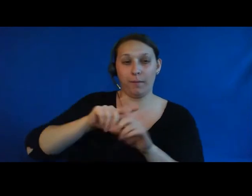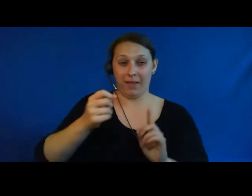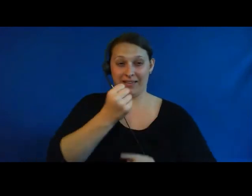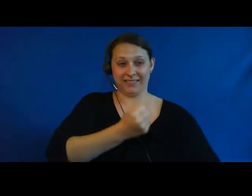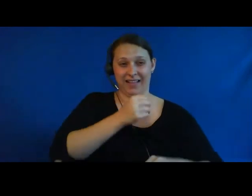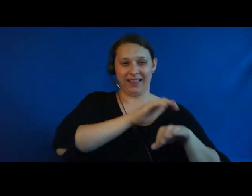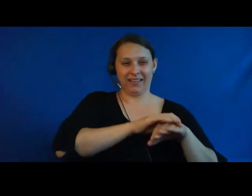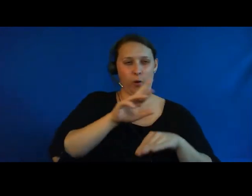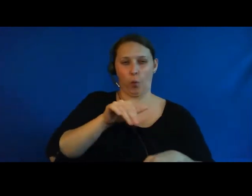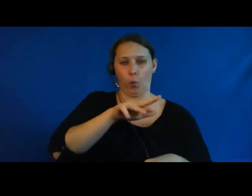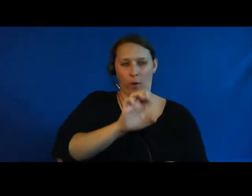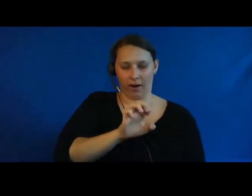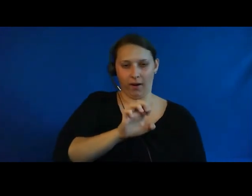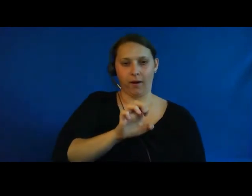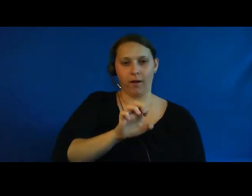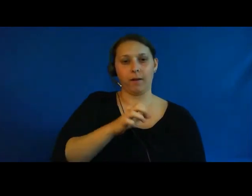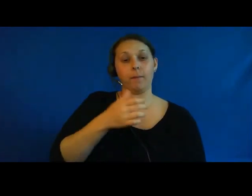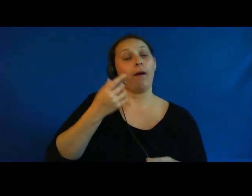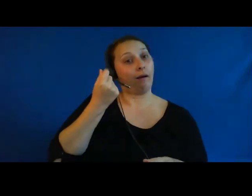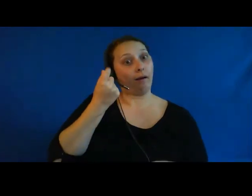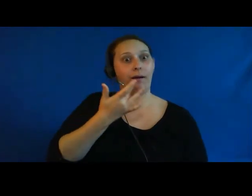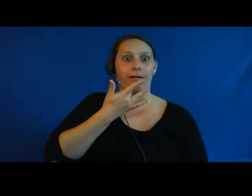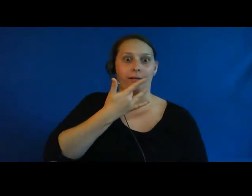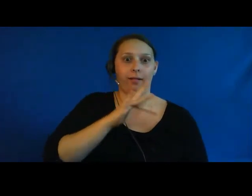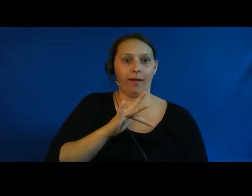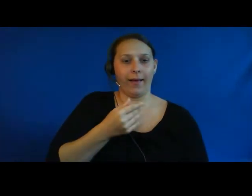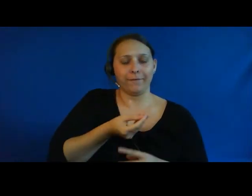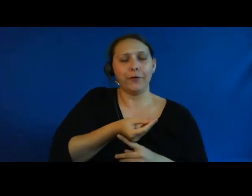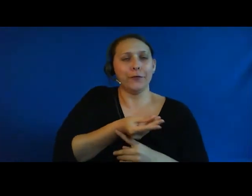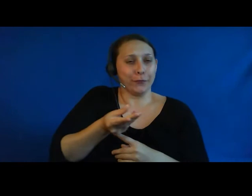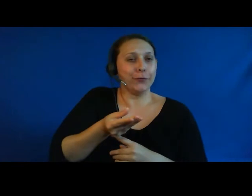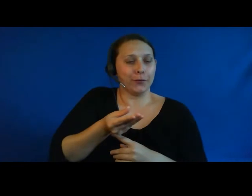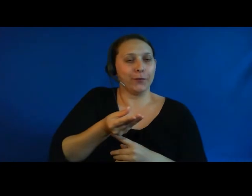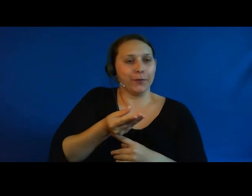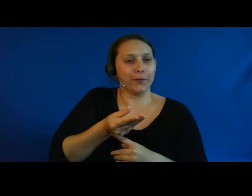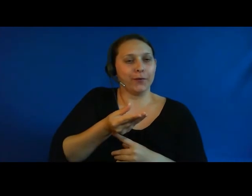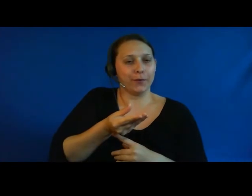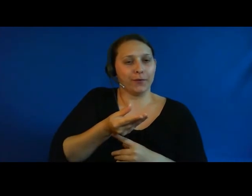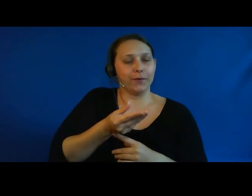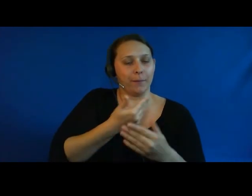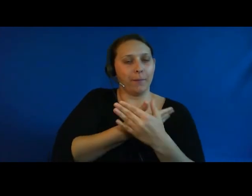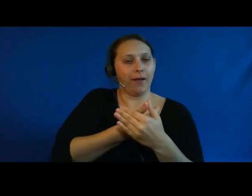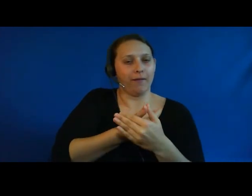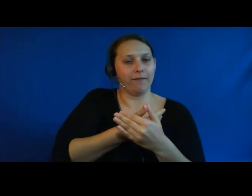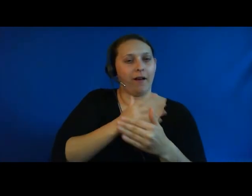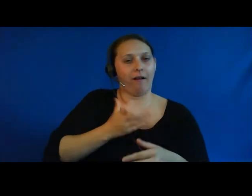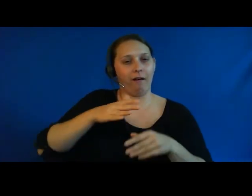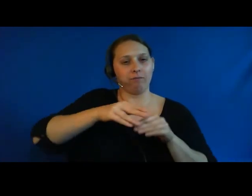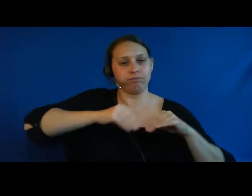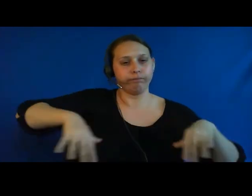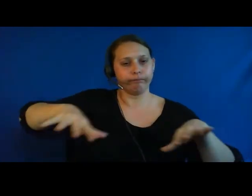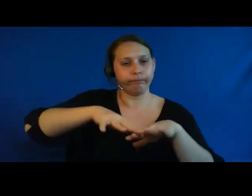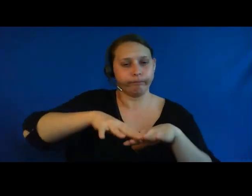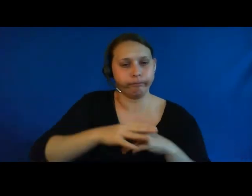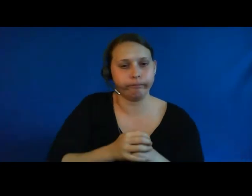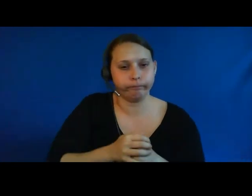England. But we're lucky enough to have the sole food plant for the swallowtail butterfly, and it grows in our ponds.